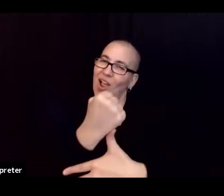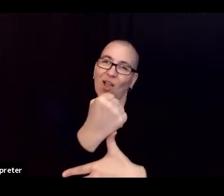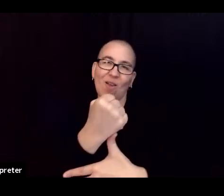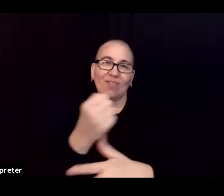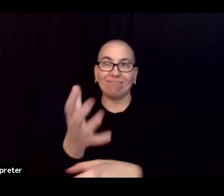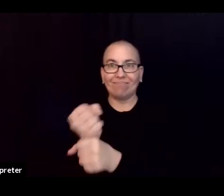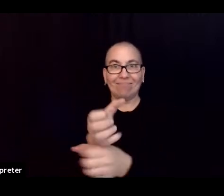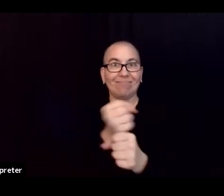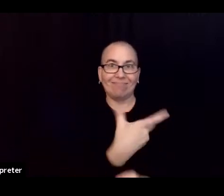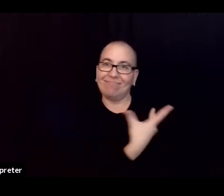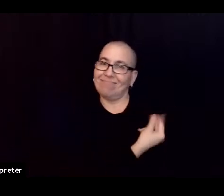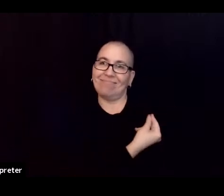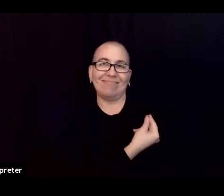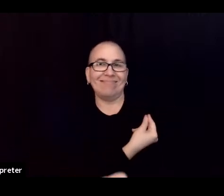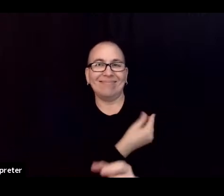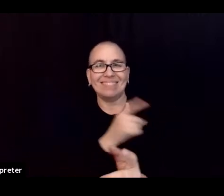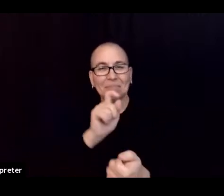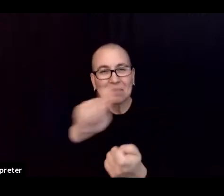groups of